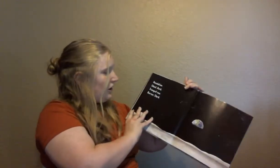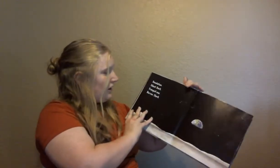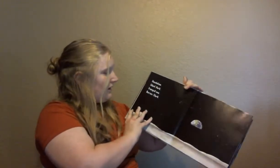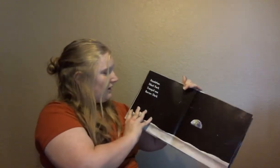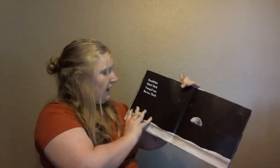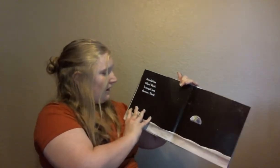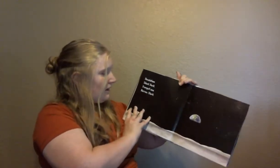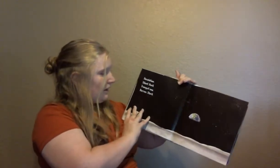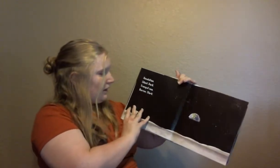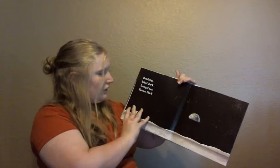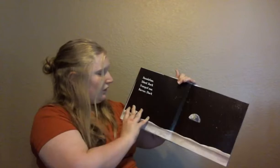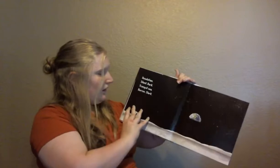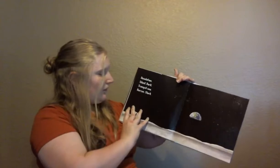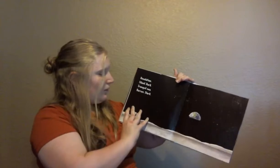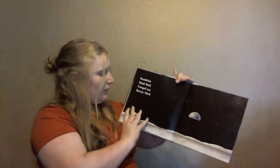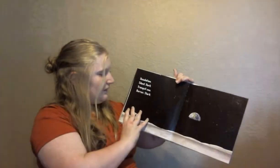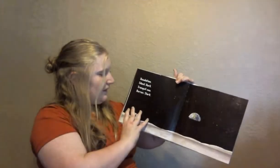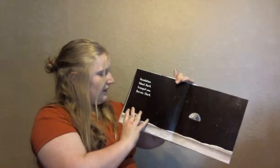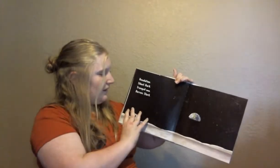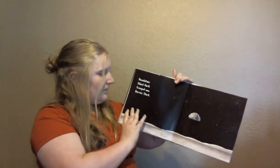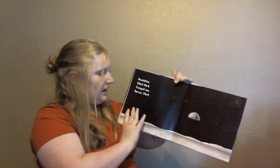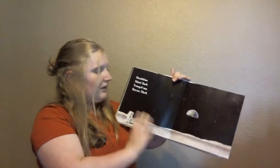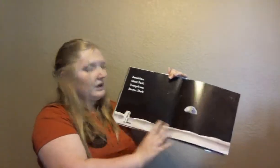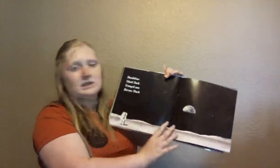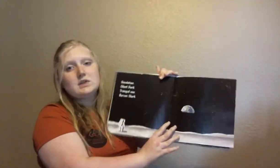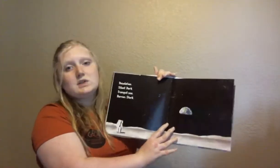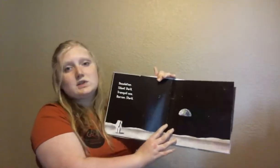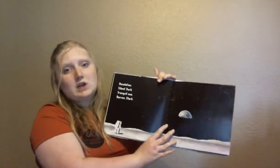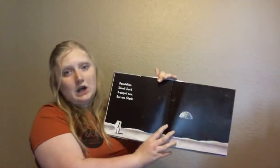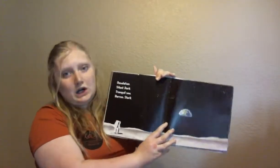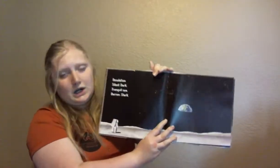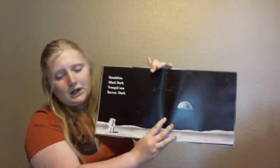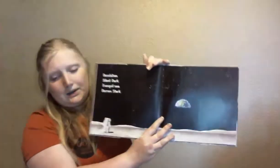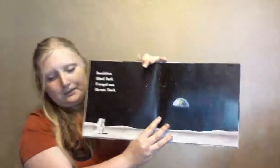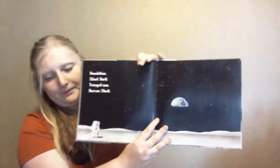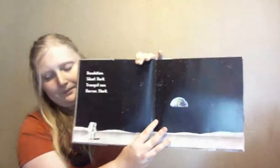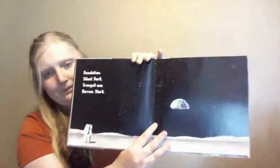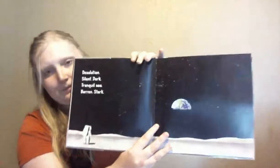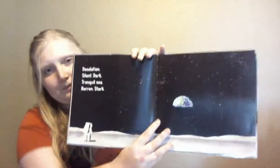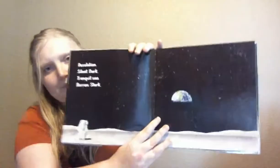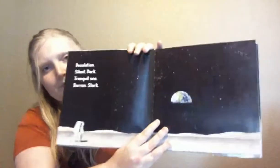Desolation, silent dark, tranquil sea, barren, stark.